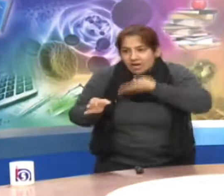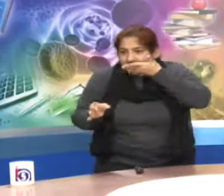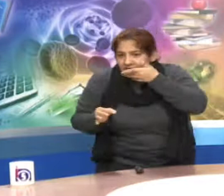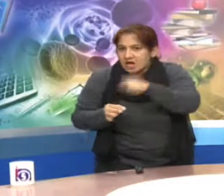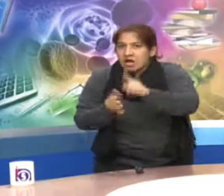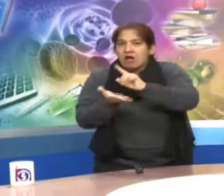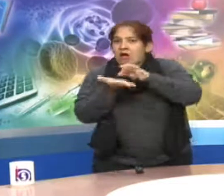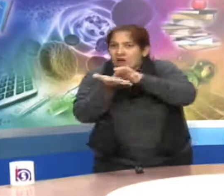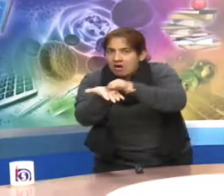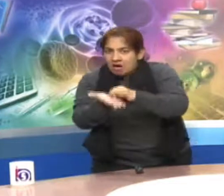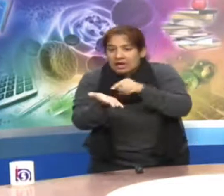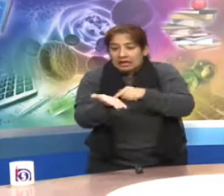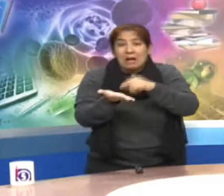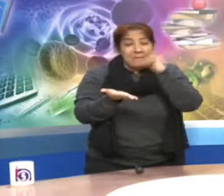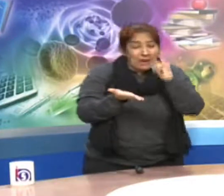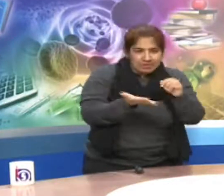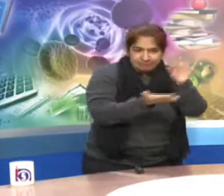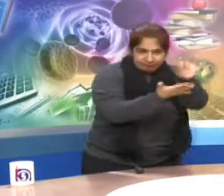counseling about how to go further.